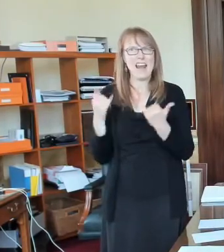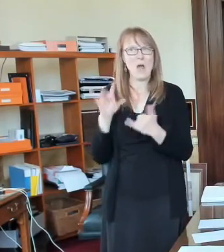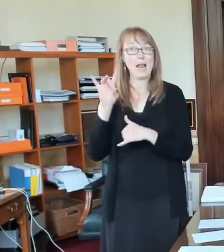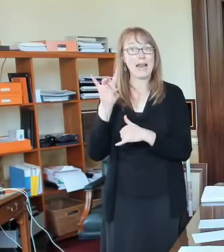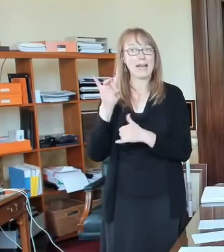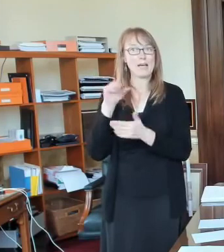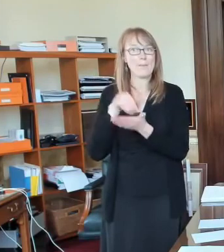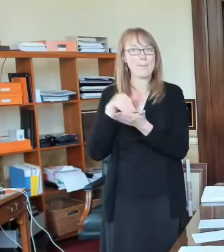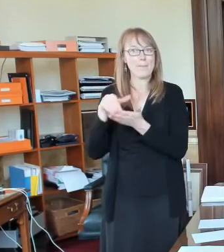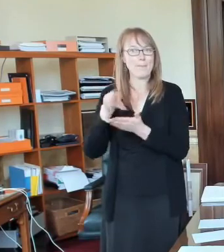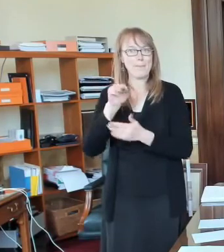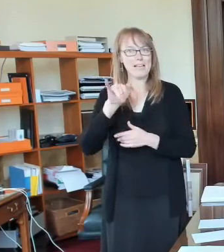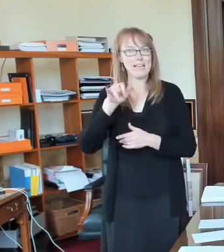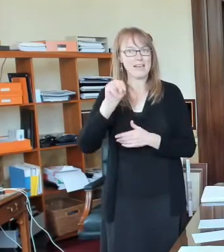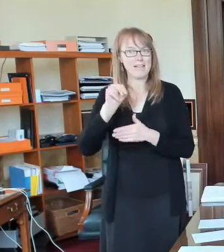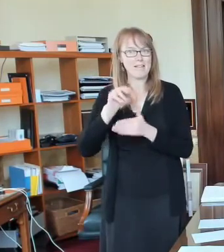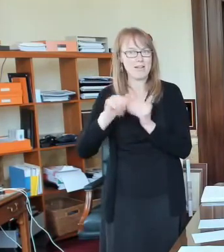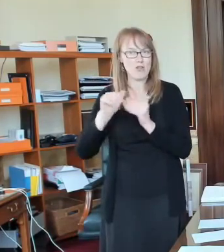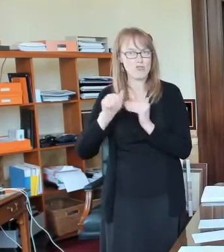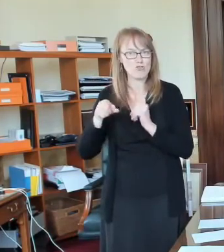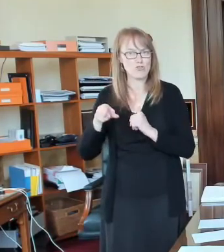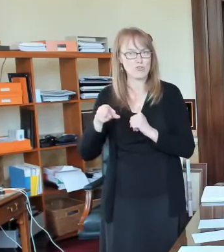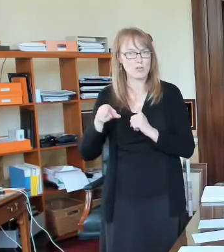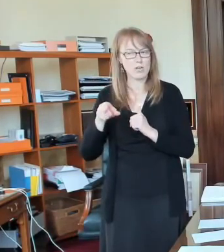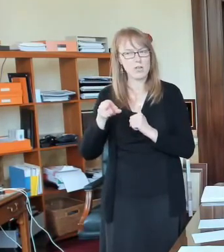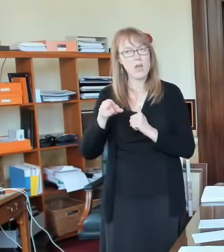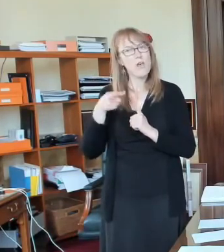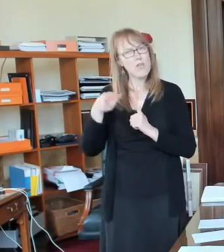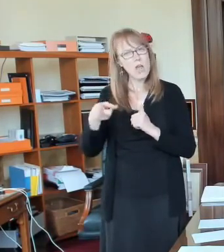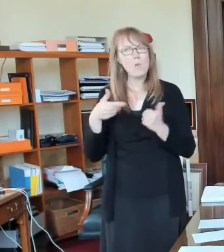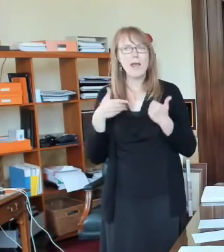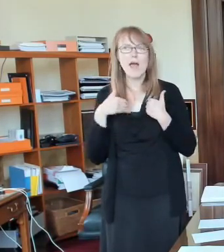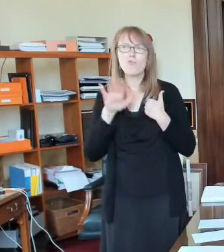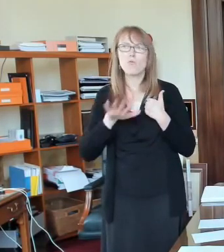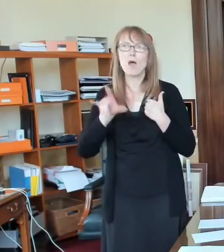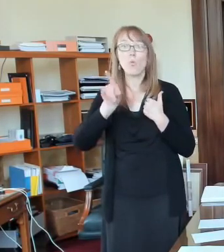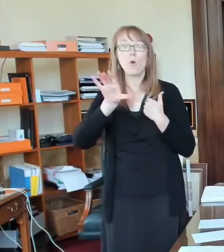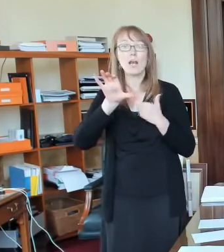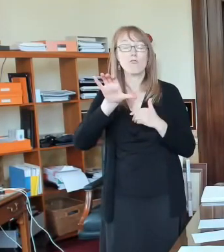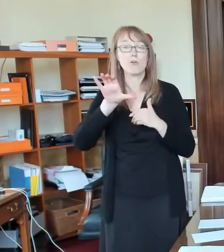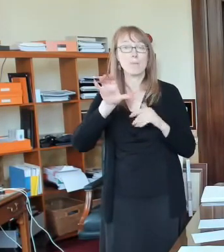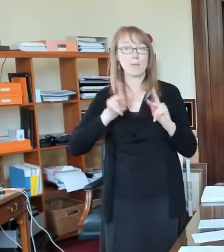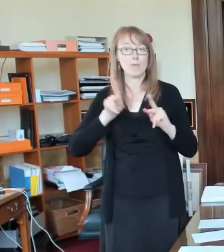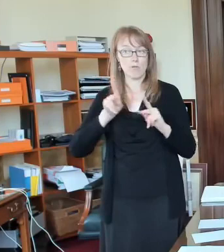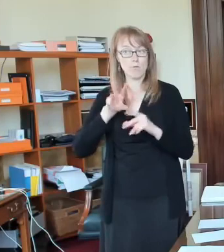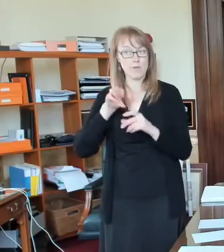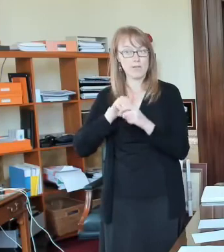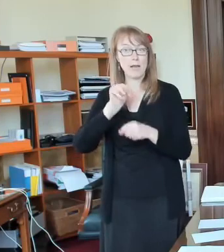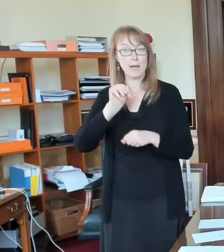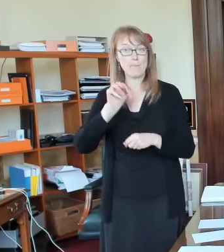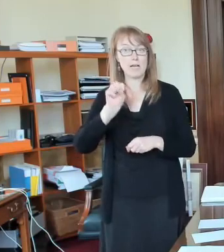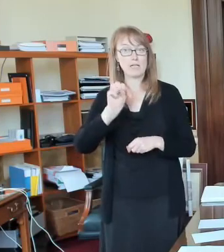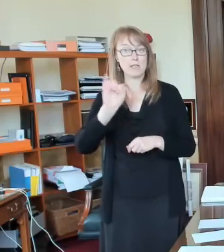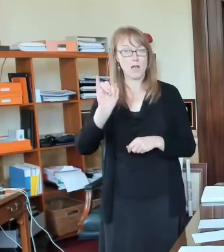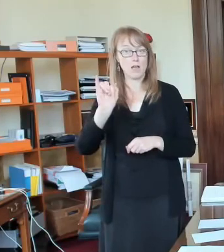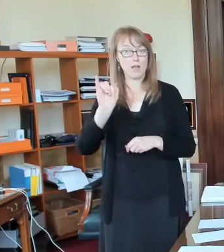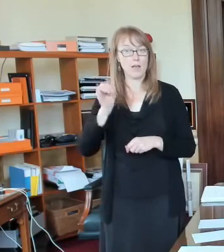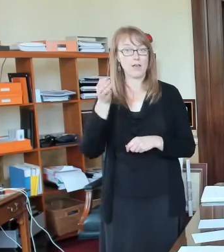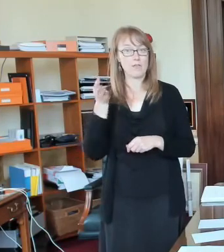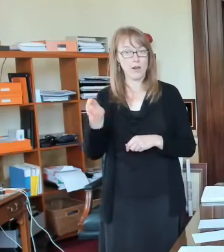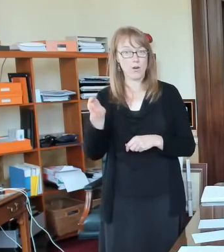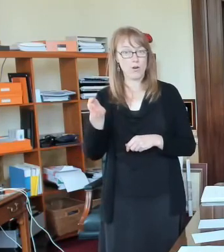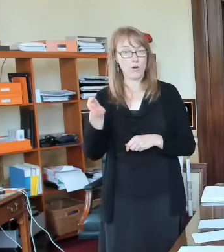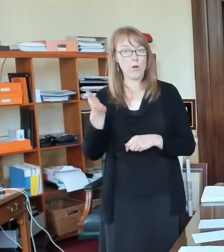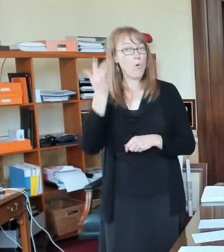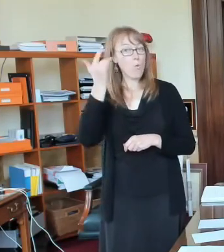and less as we go along here. There are about 100 people at MSI. Those people are there on